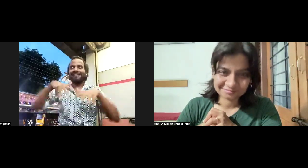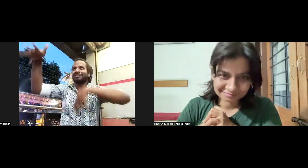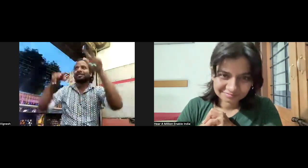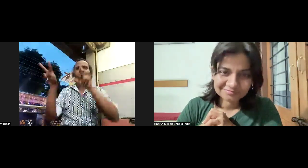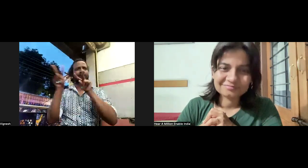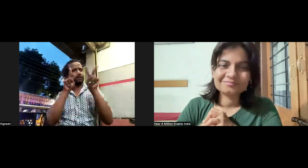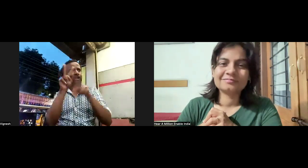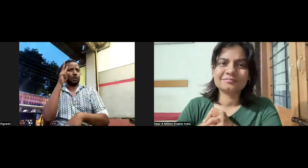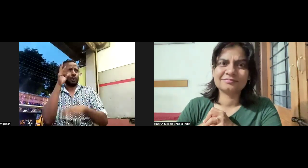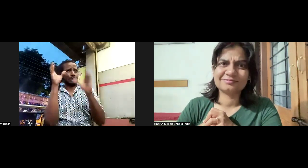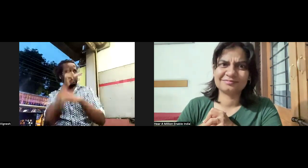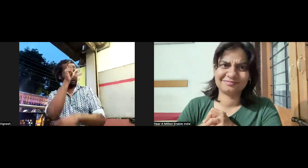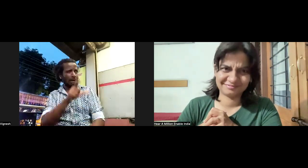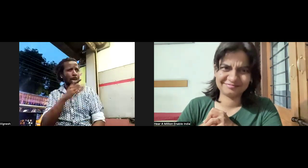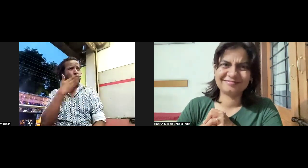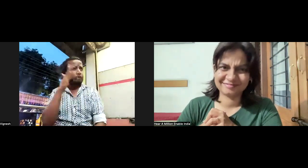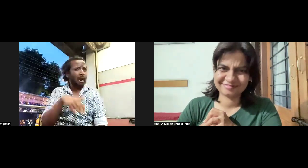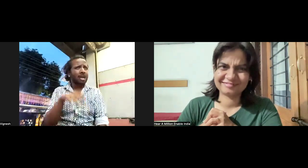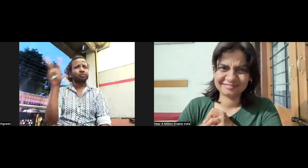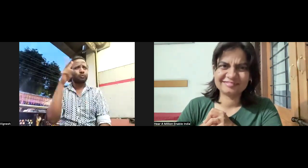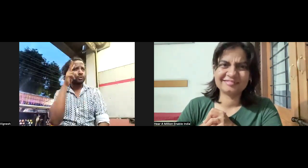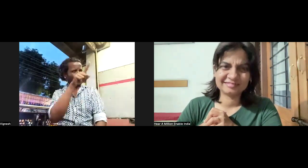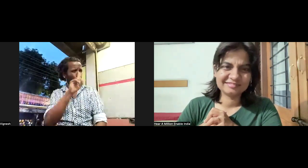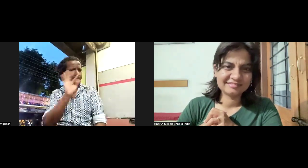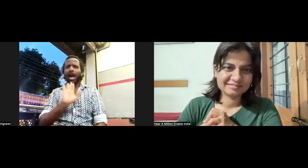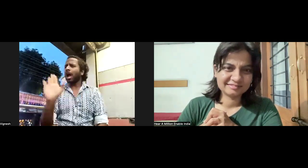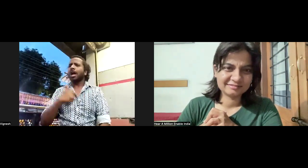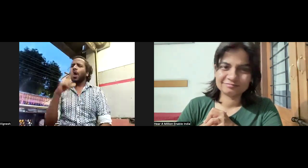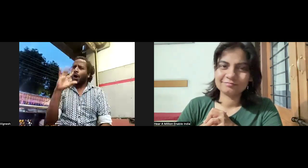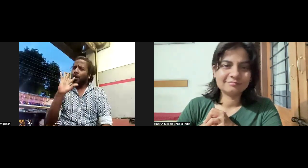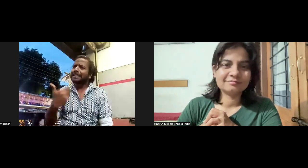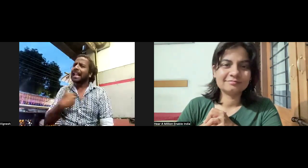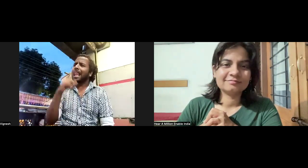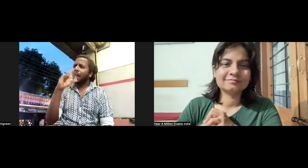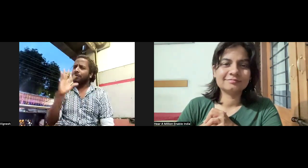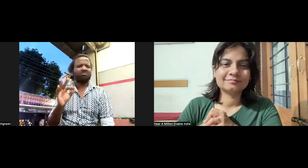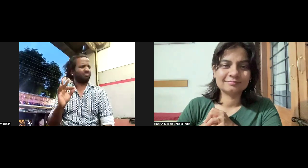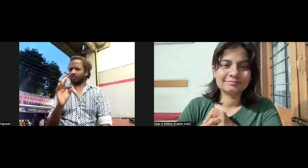people encourage you? What has been the society's view?